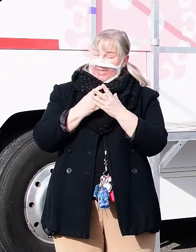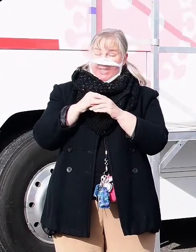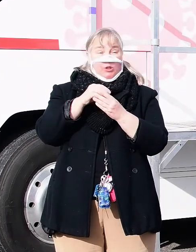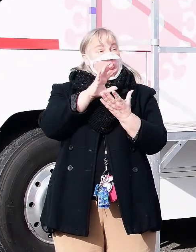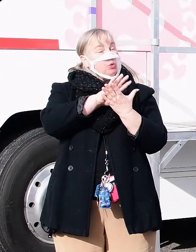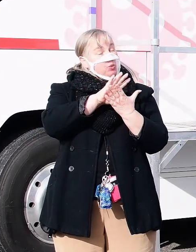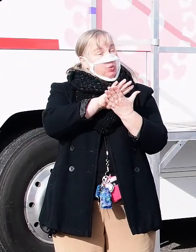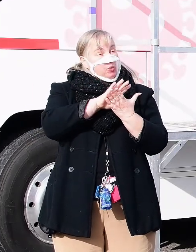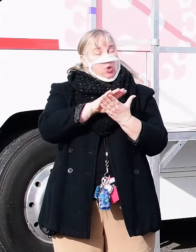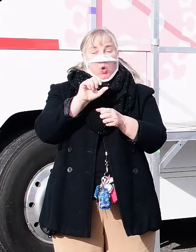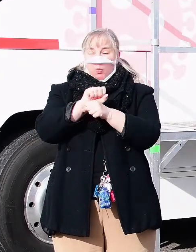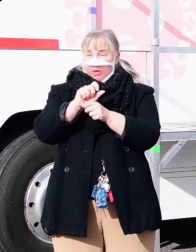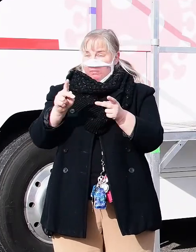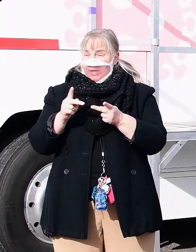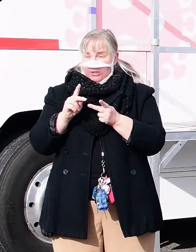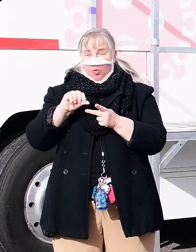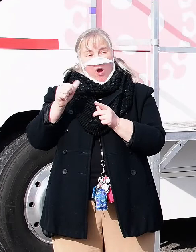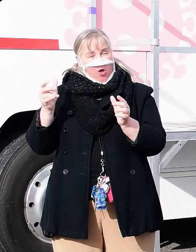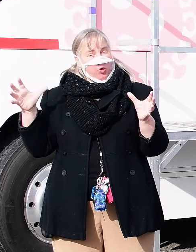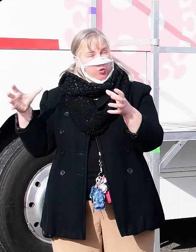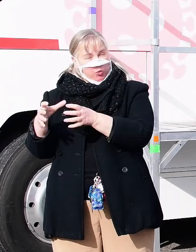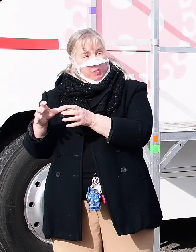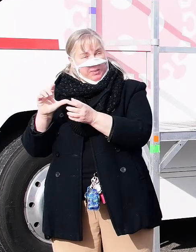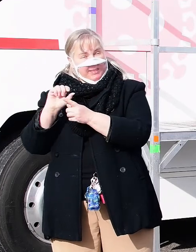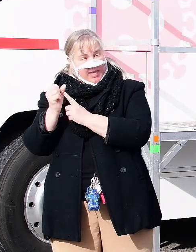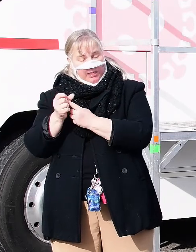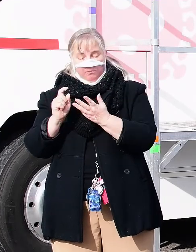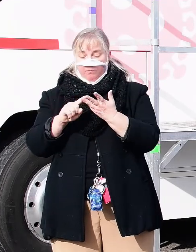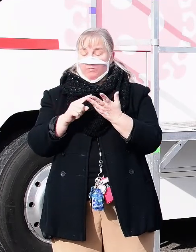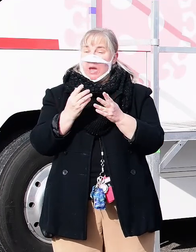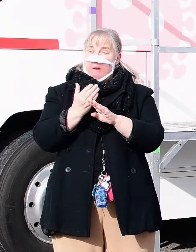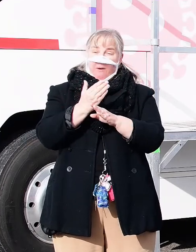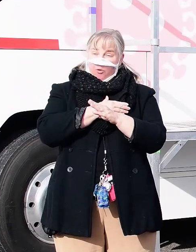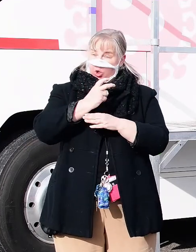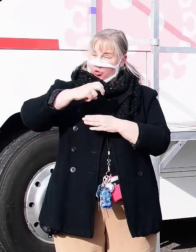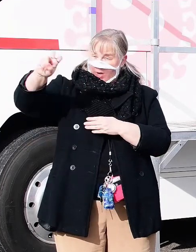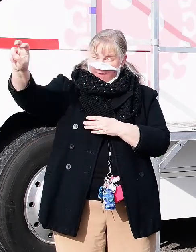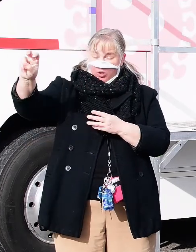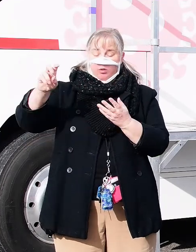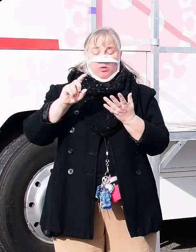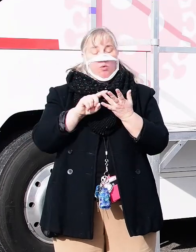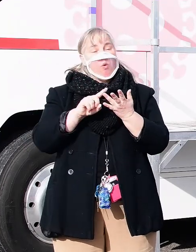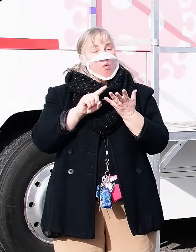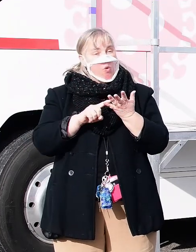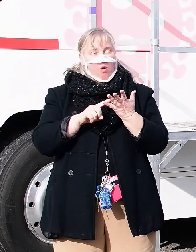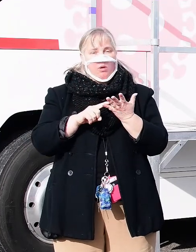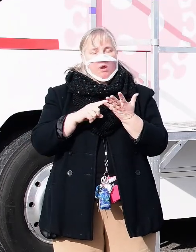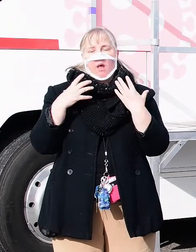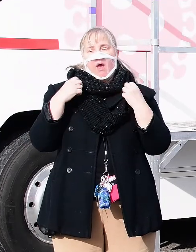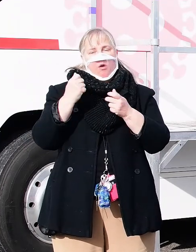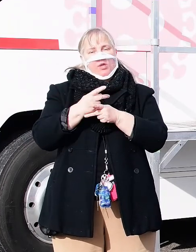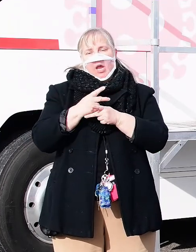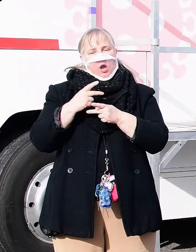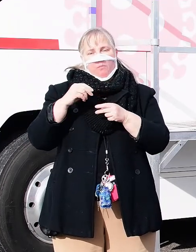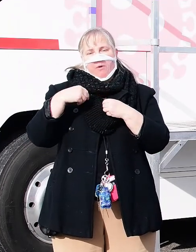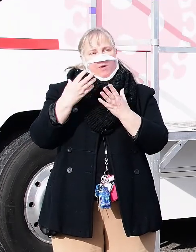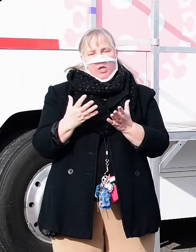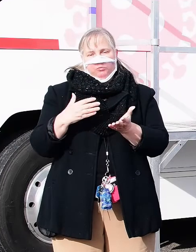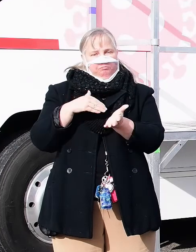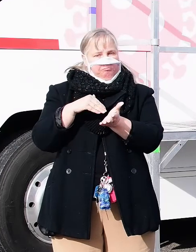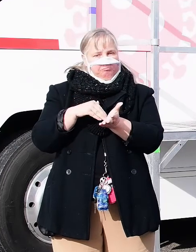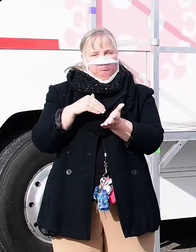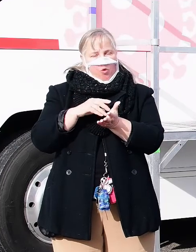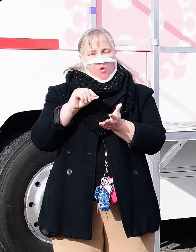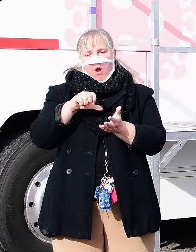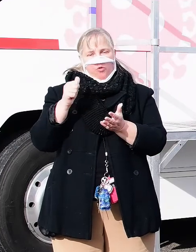workplace, or other group setting, before travel, or at the request of a healthcare provider or other public health